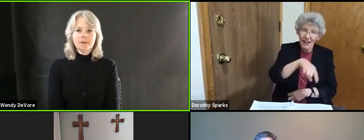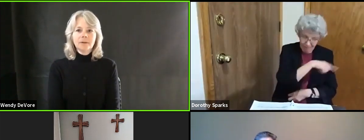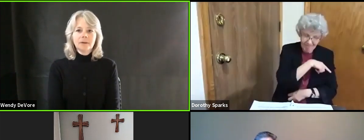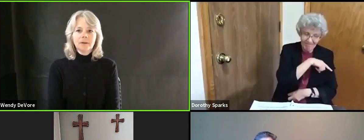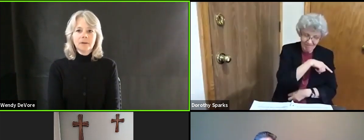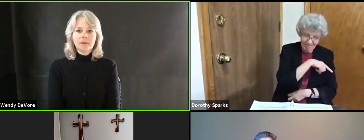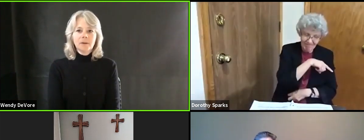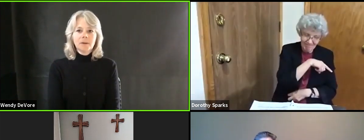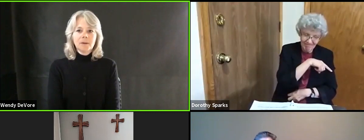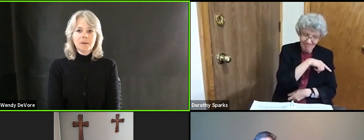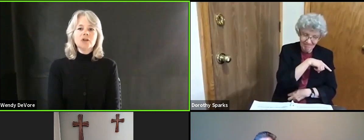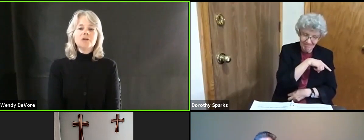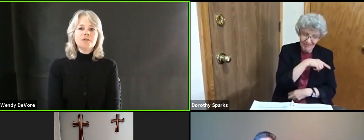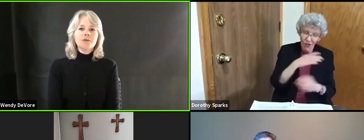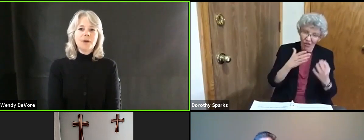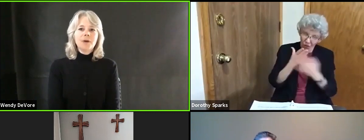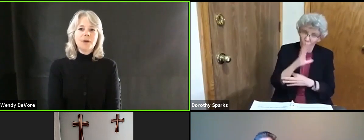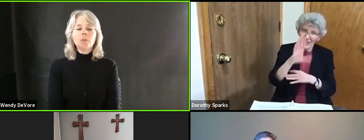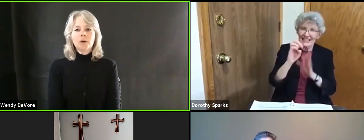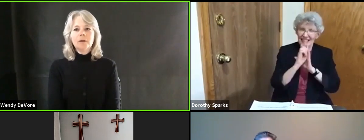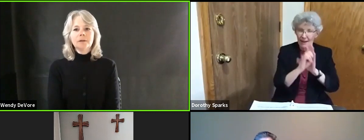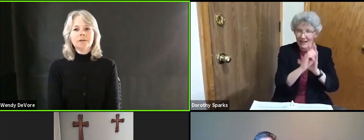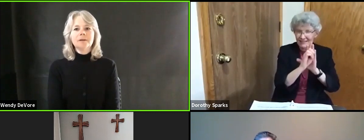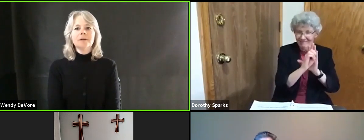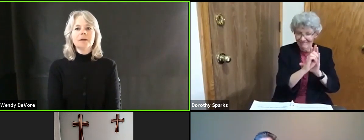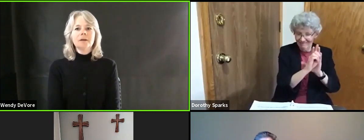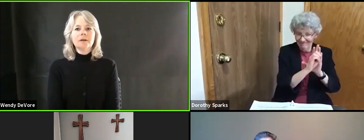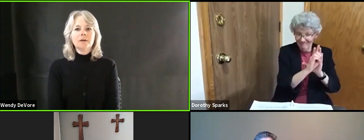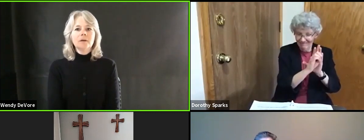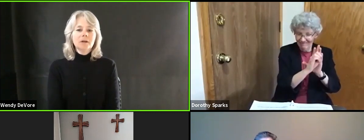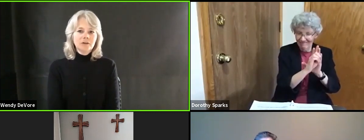out, that children throughout the world